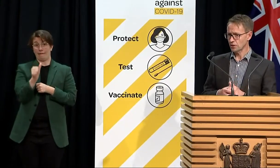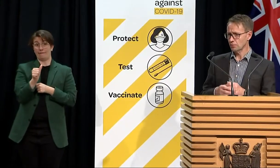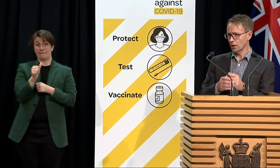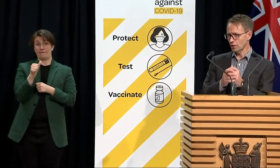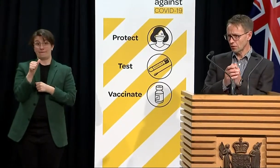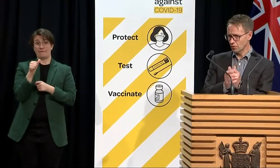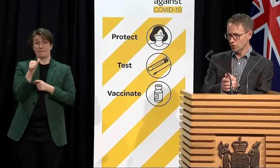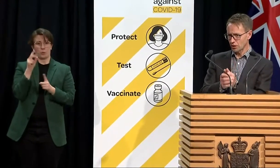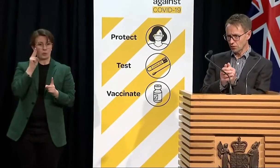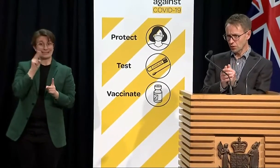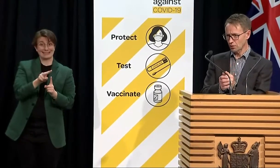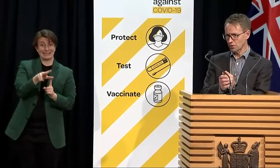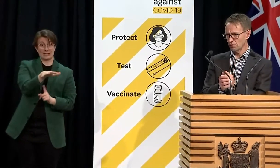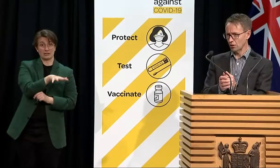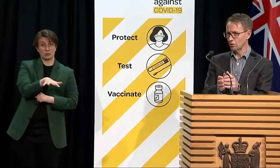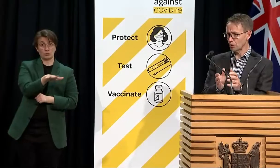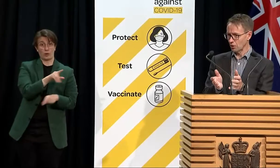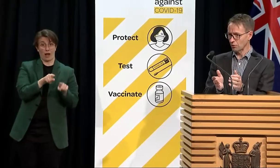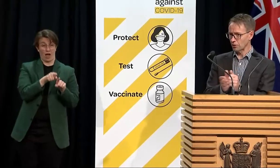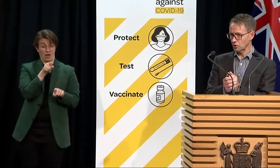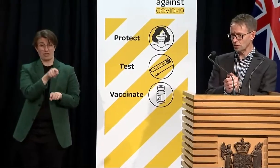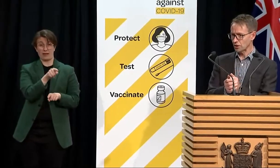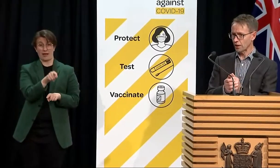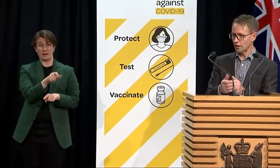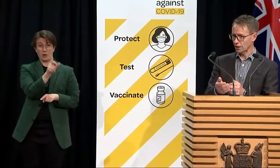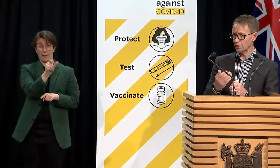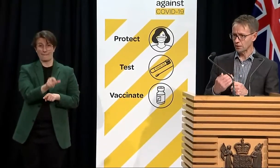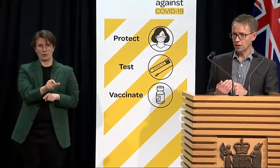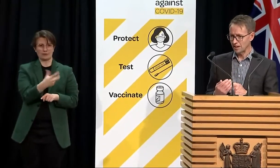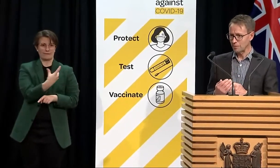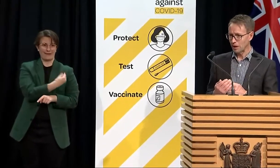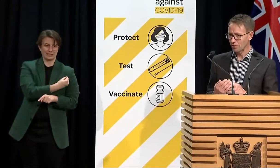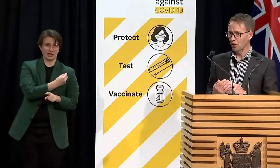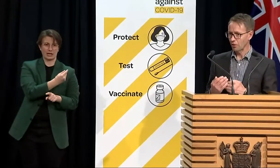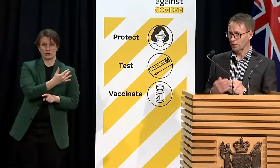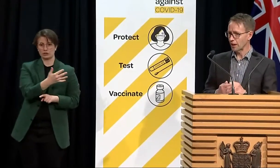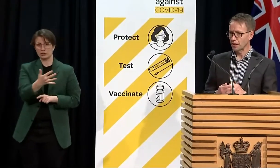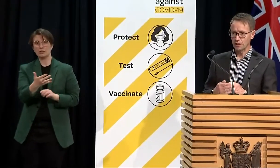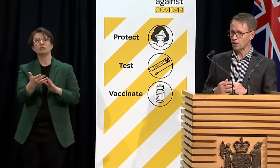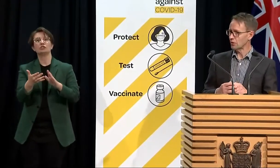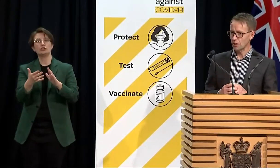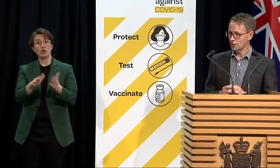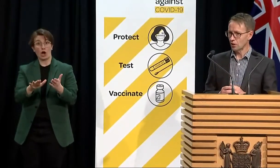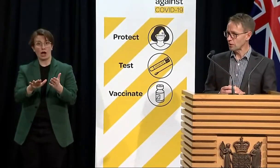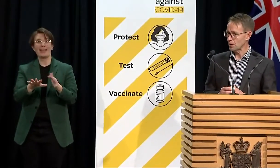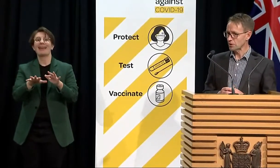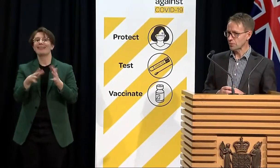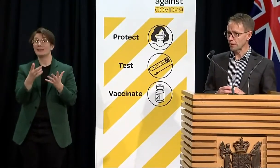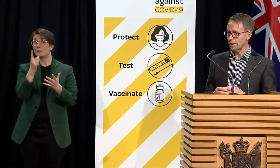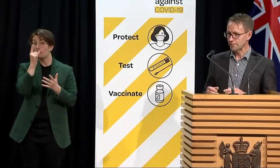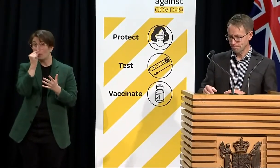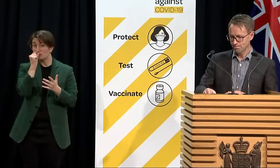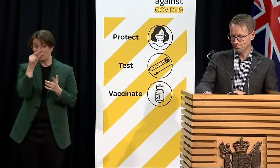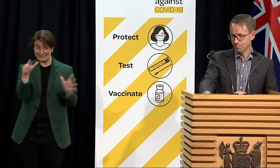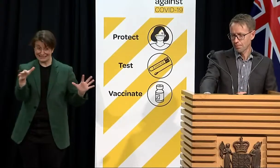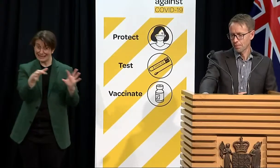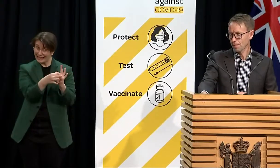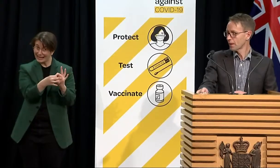notifies our system, and in those ones where it's there'd be a lot of interest in that, I get an email on the day, and I haven't had no emails